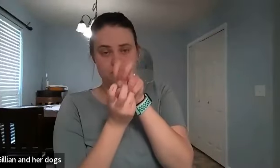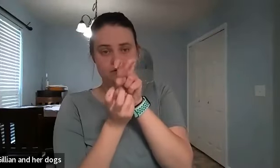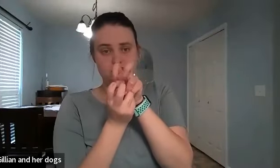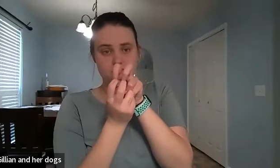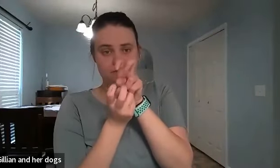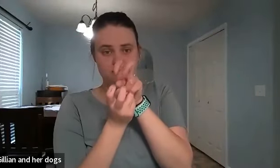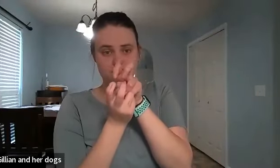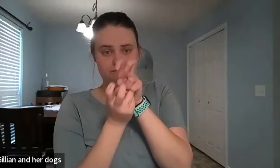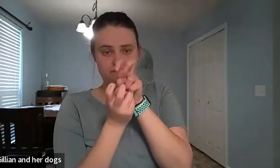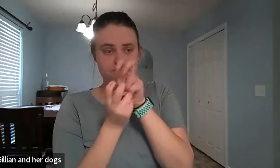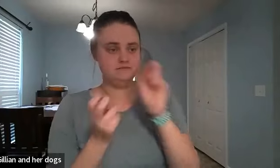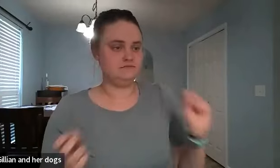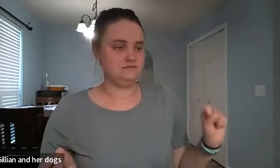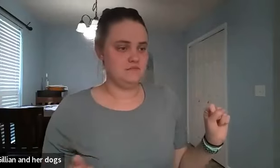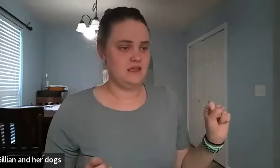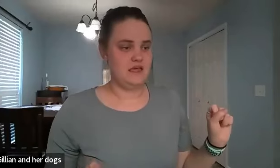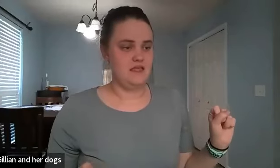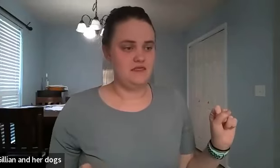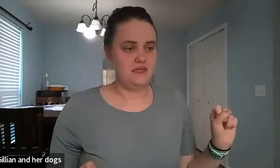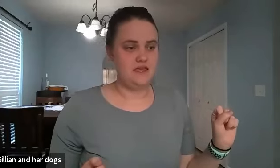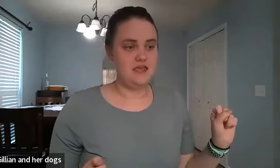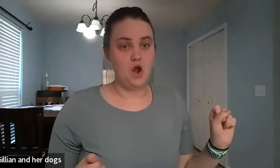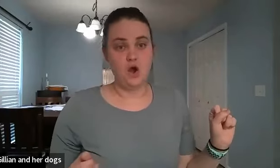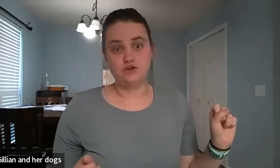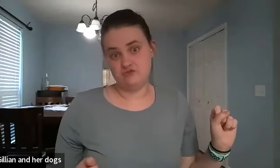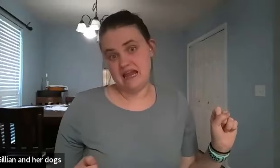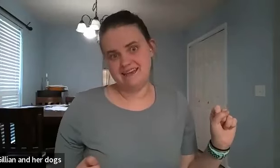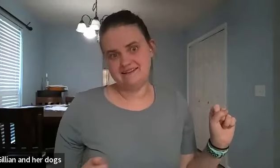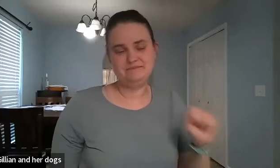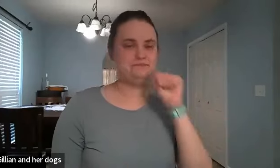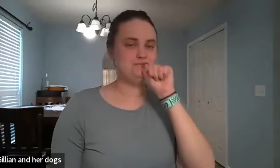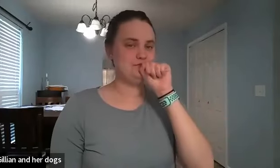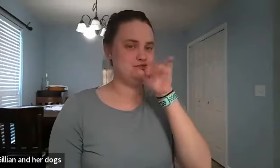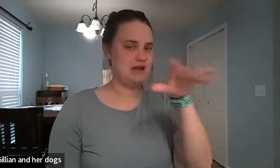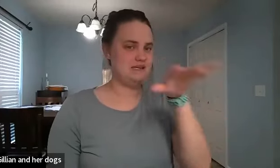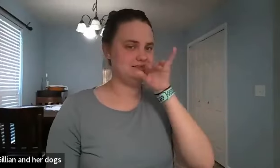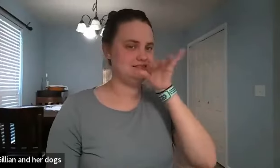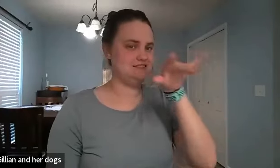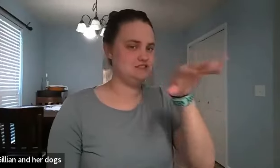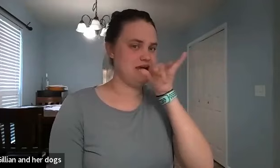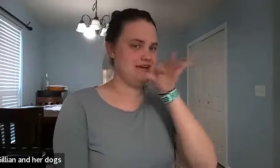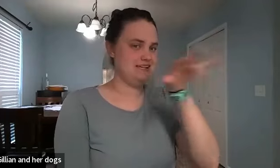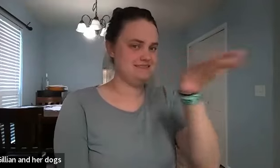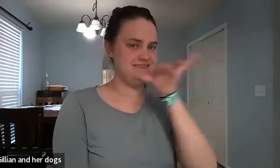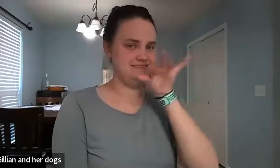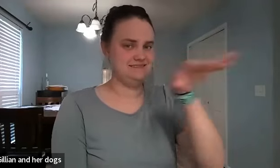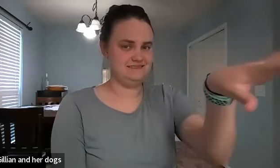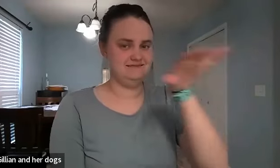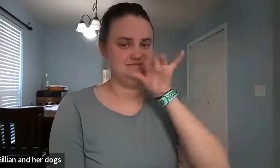Squirrel, chipmunk. And then our dragon. Dragon. Dragon.